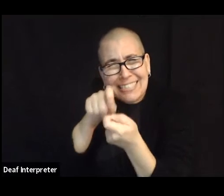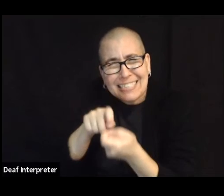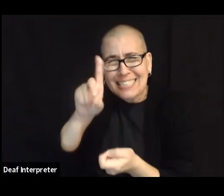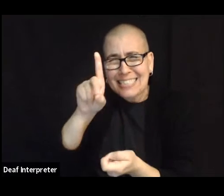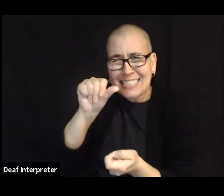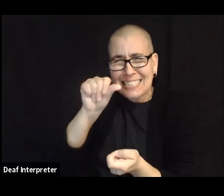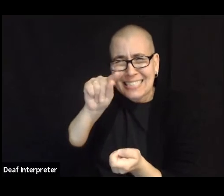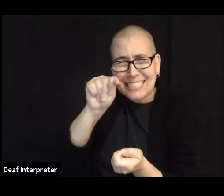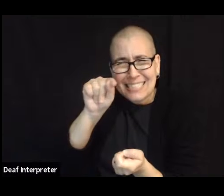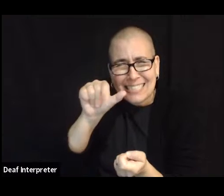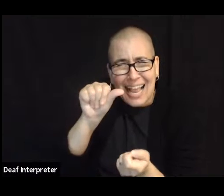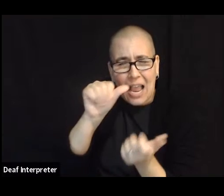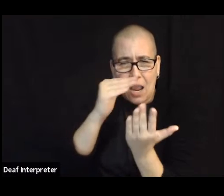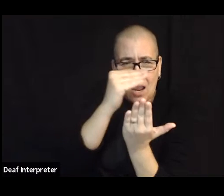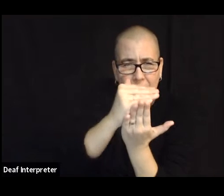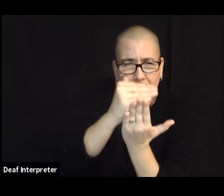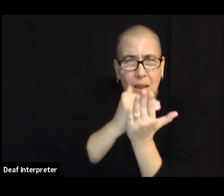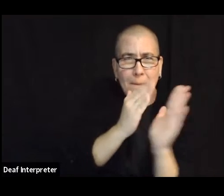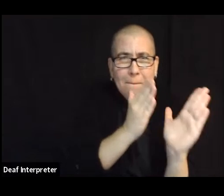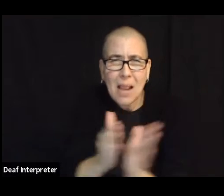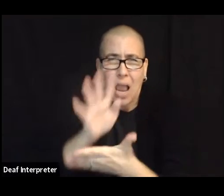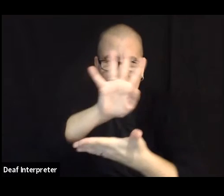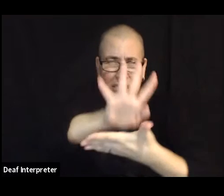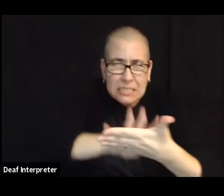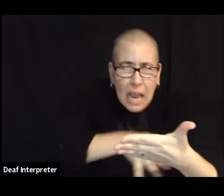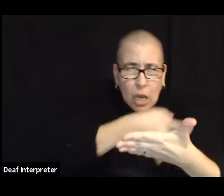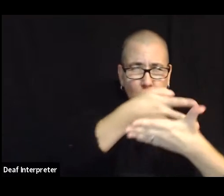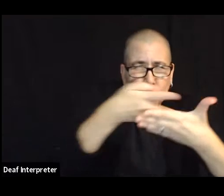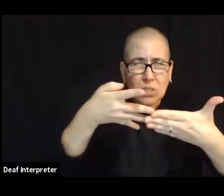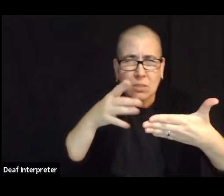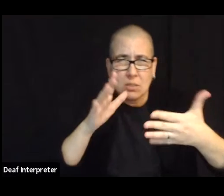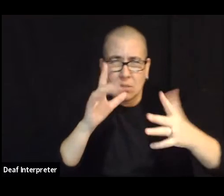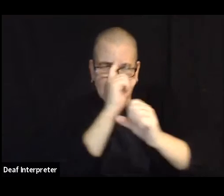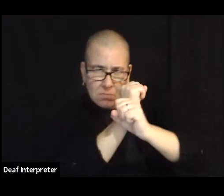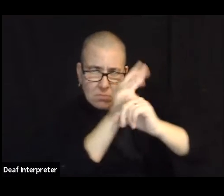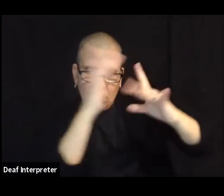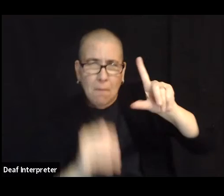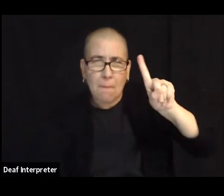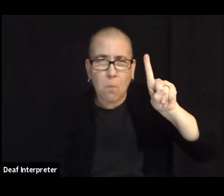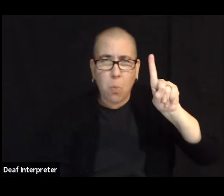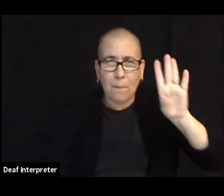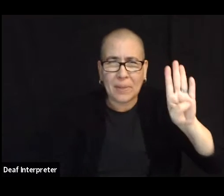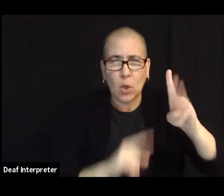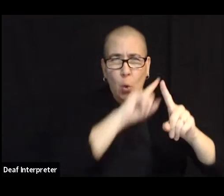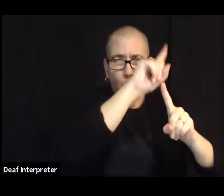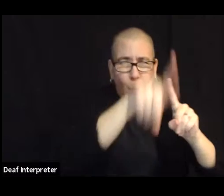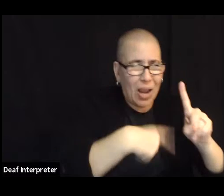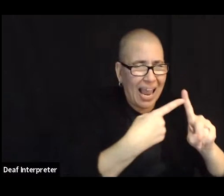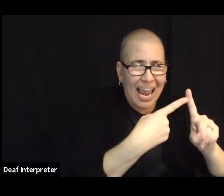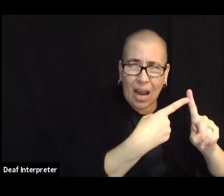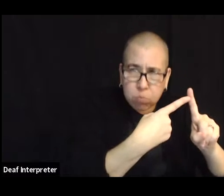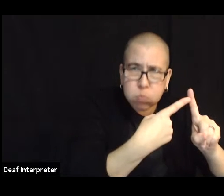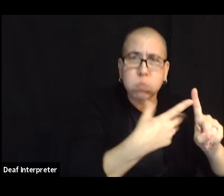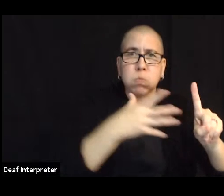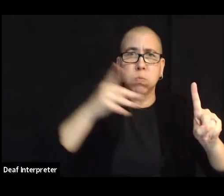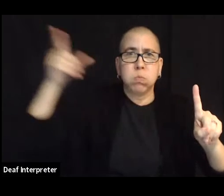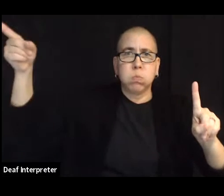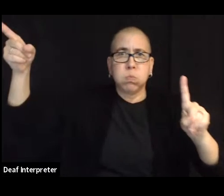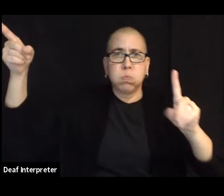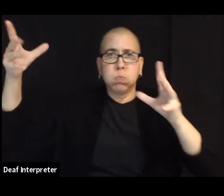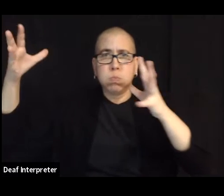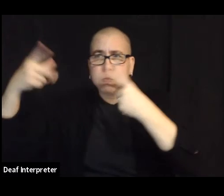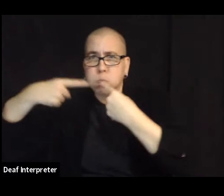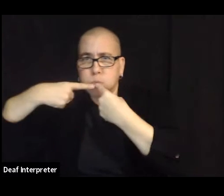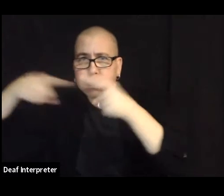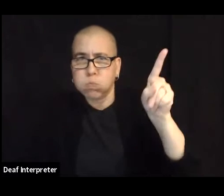of that with the doses that we have or the doses that we may get. Because I think,